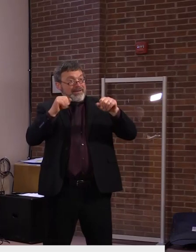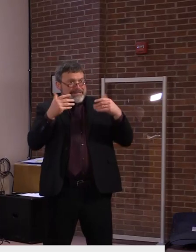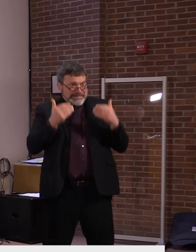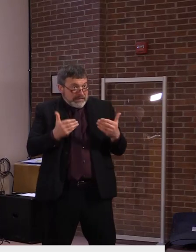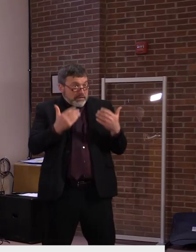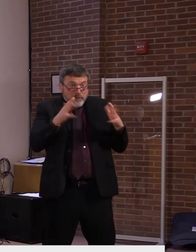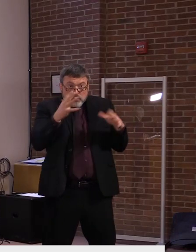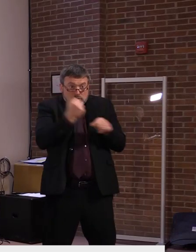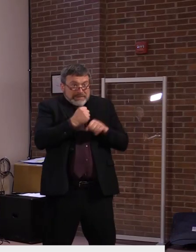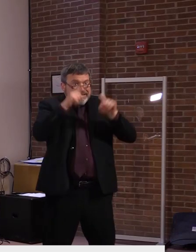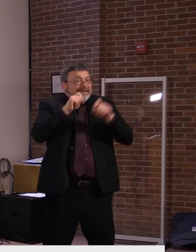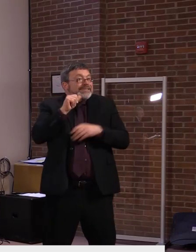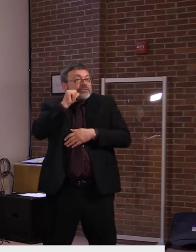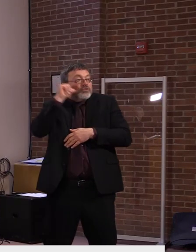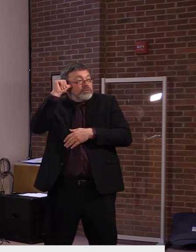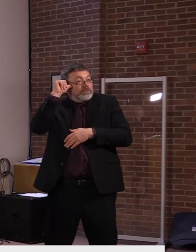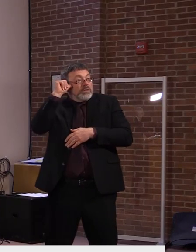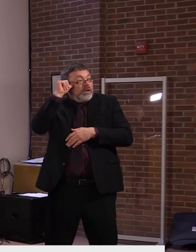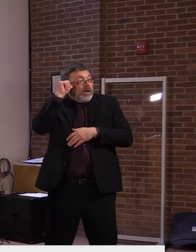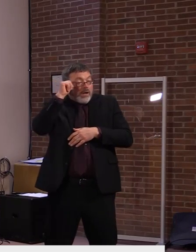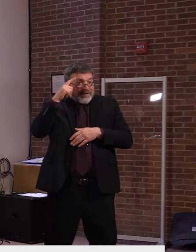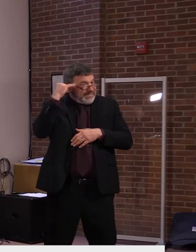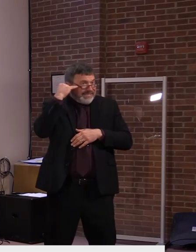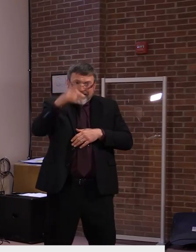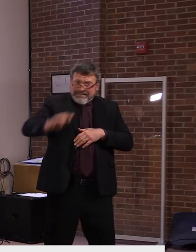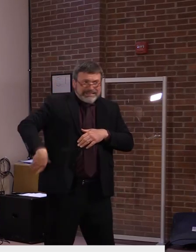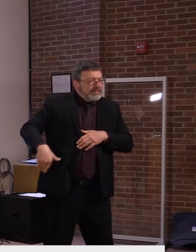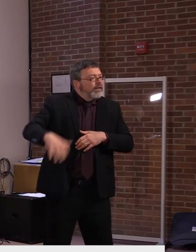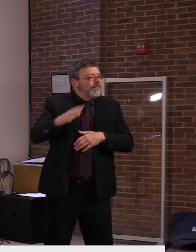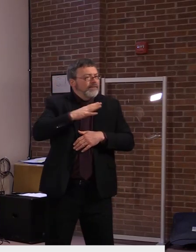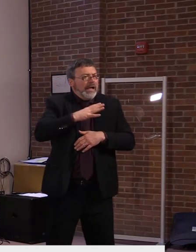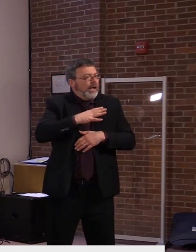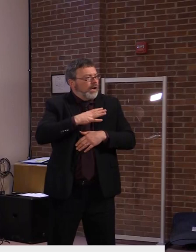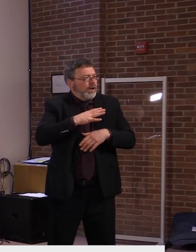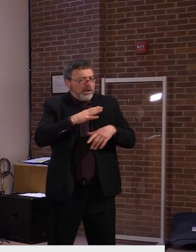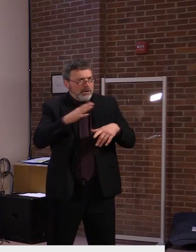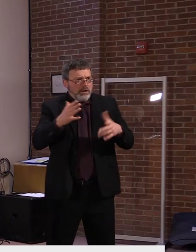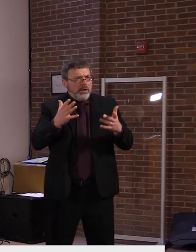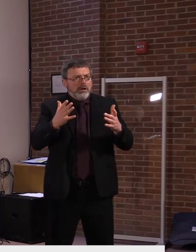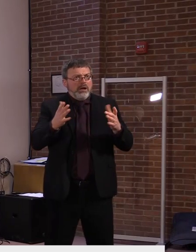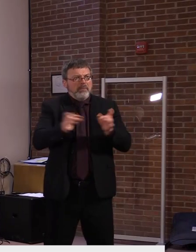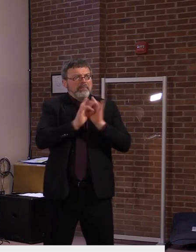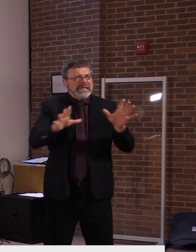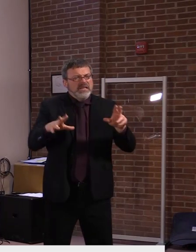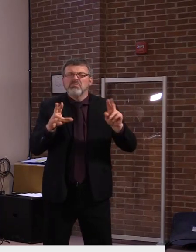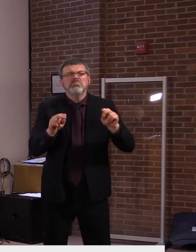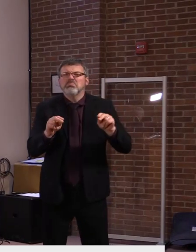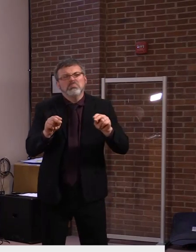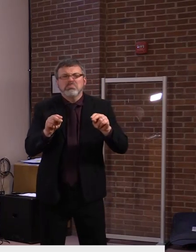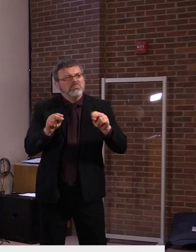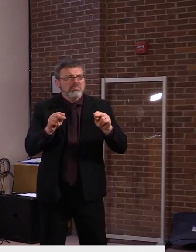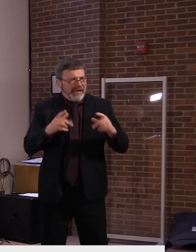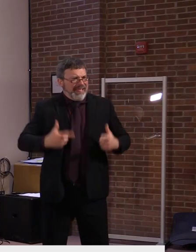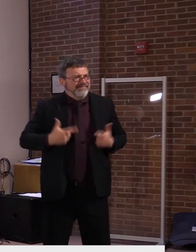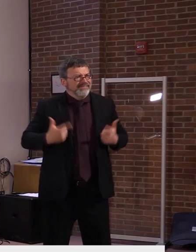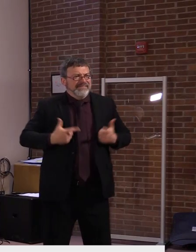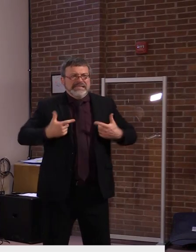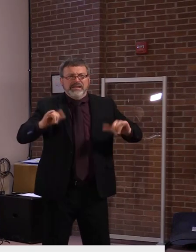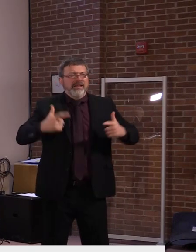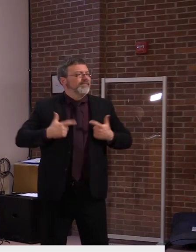if you haven't, it's not too late. Here's some information that may help. Just yesterday, we added more